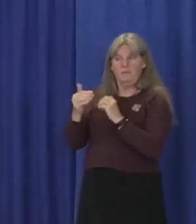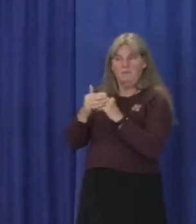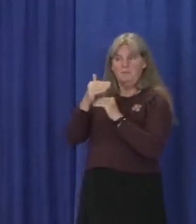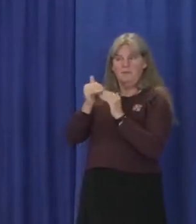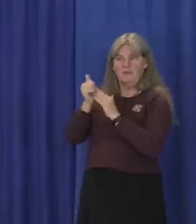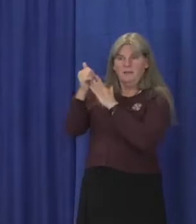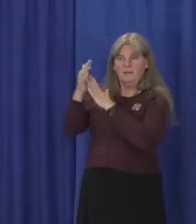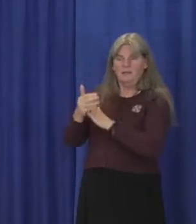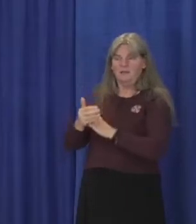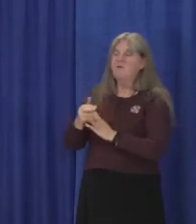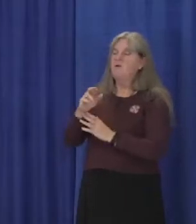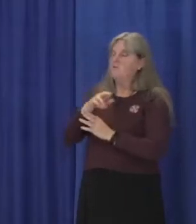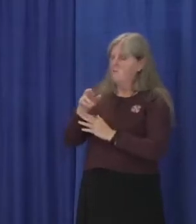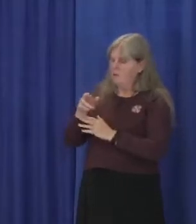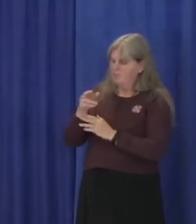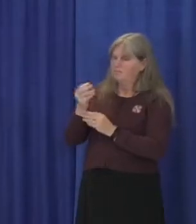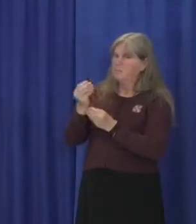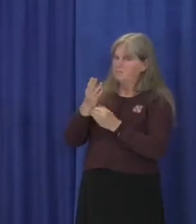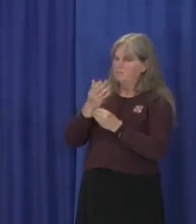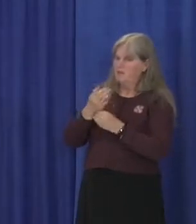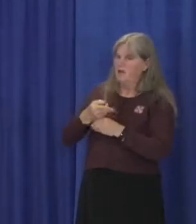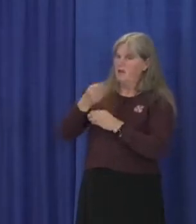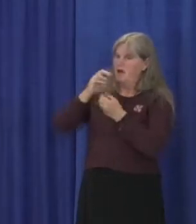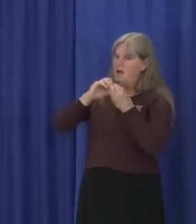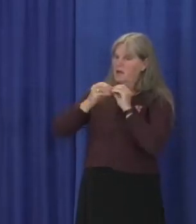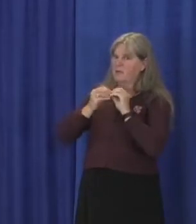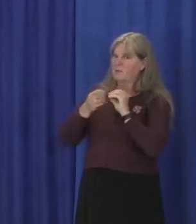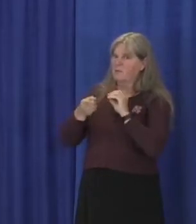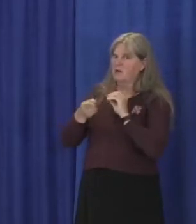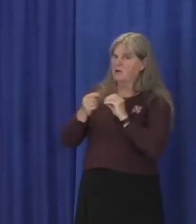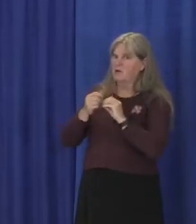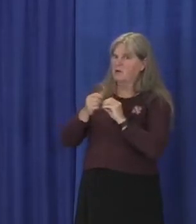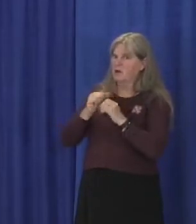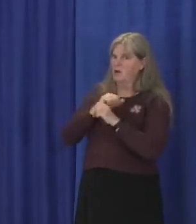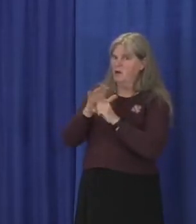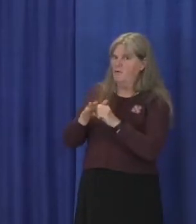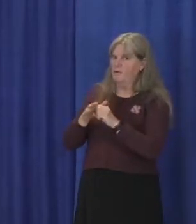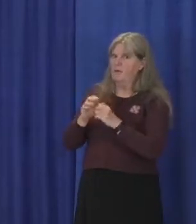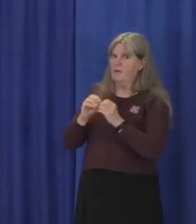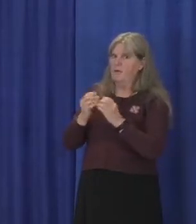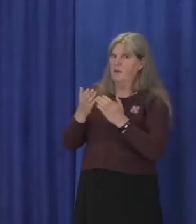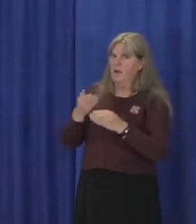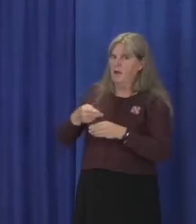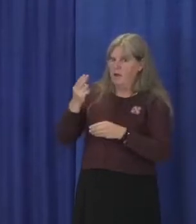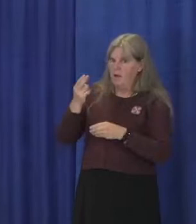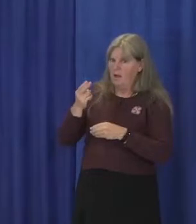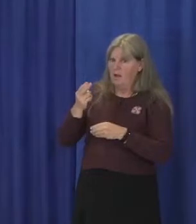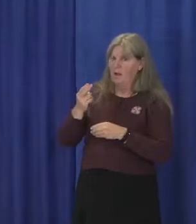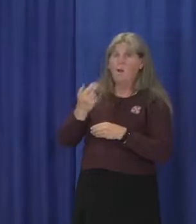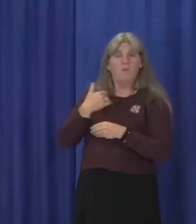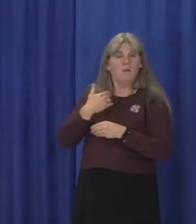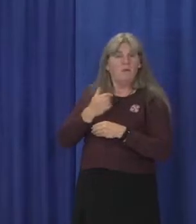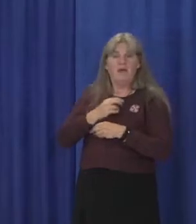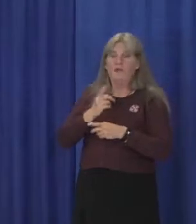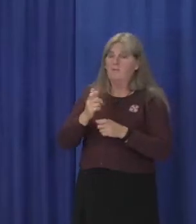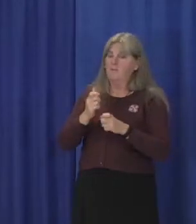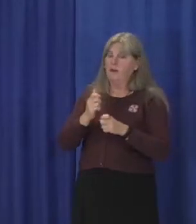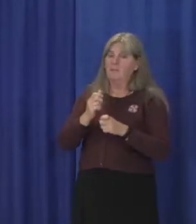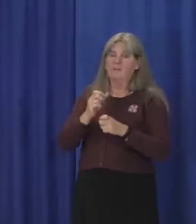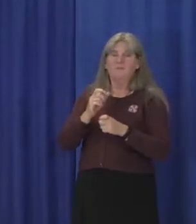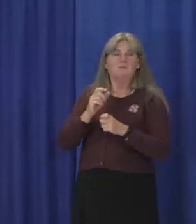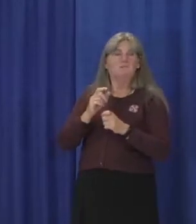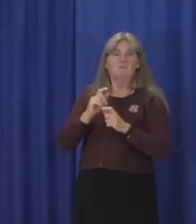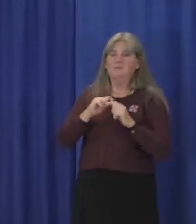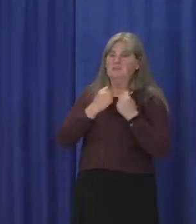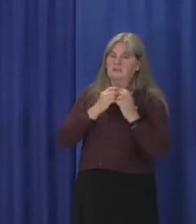River has been experiencing a high number of cases, specifically when it comes to COVID. We have deployed the rapid response team,